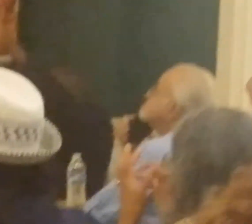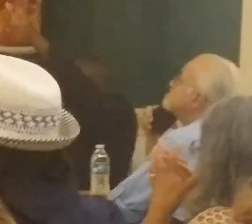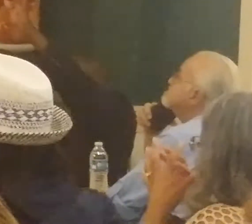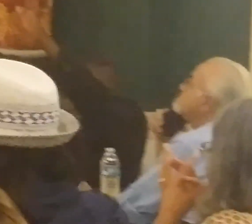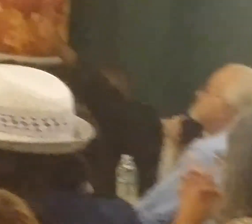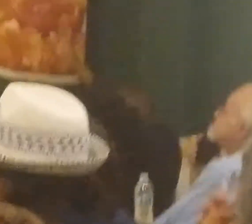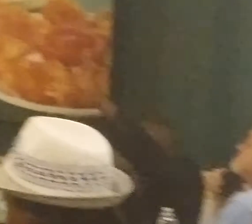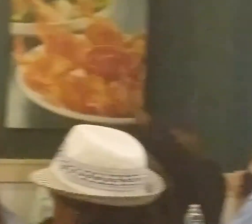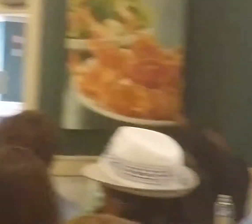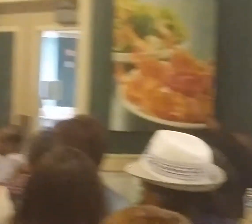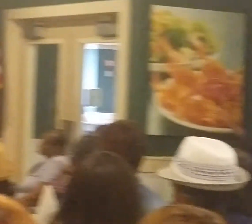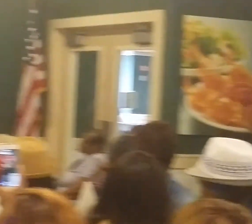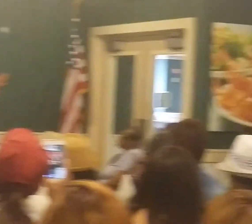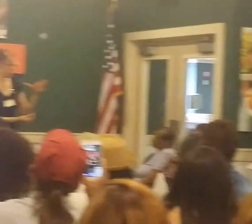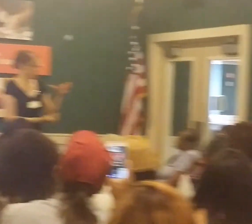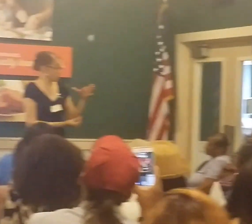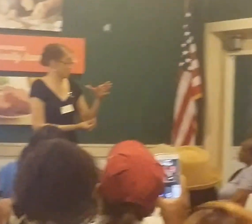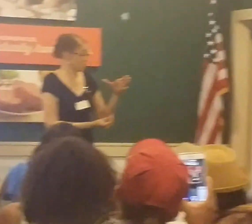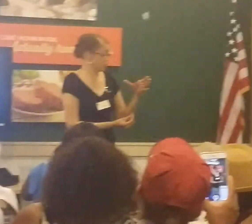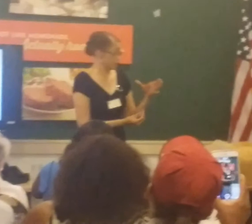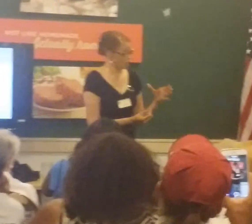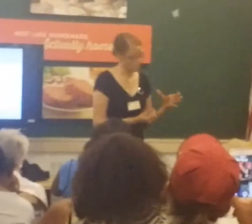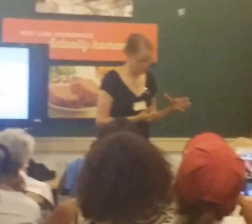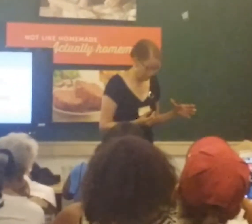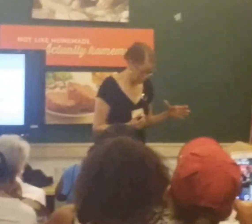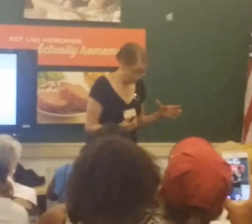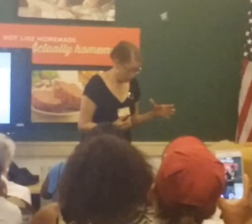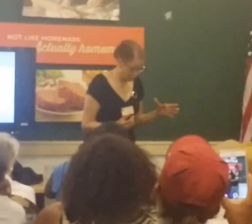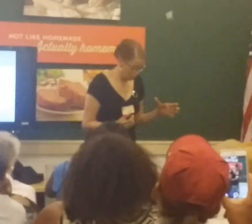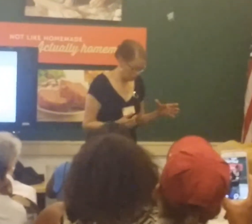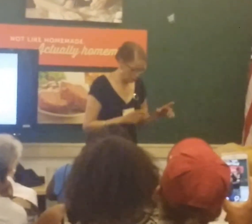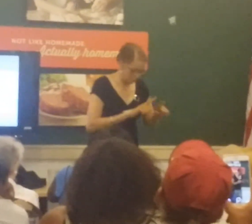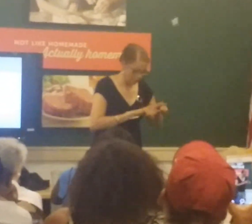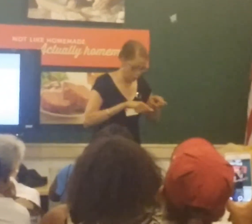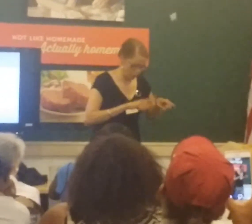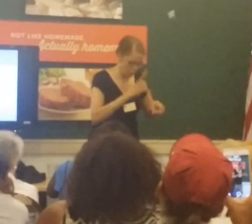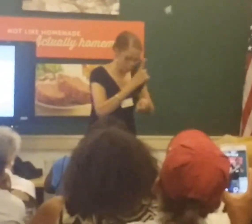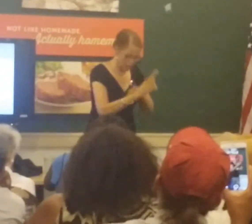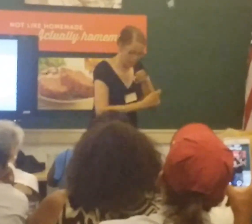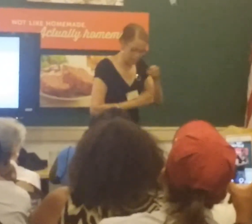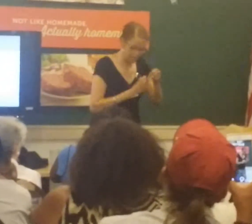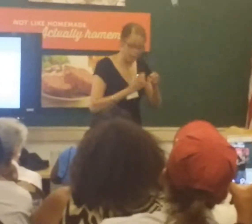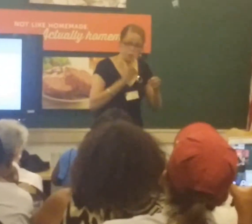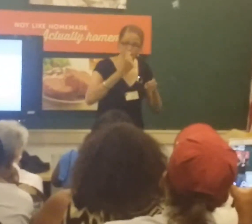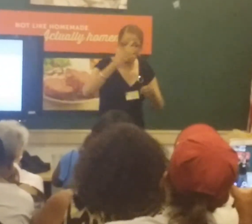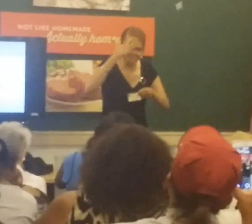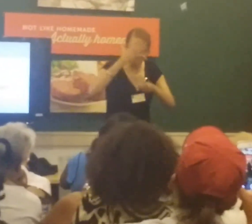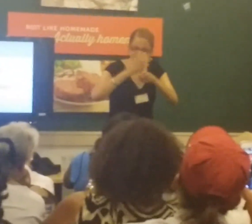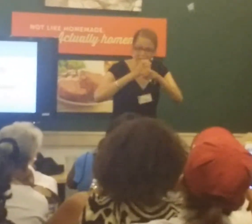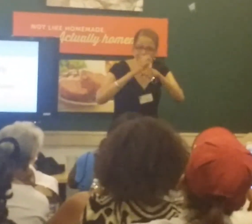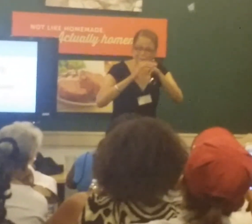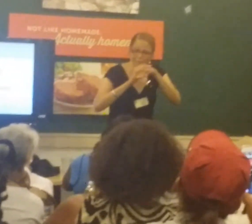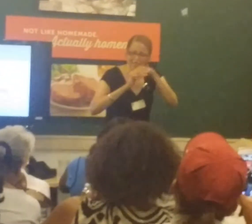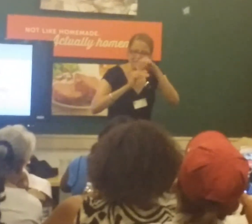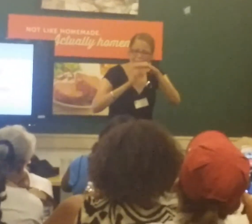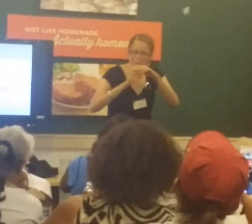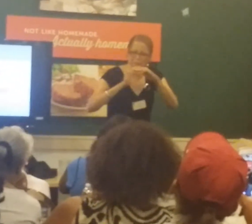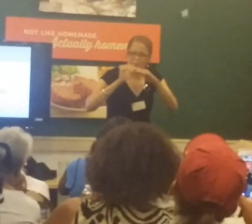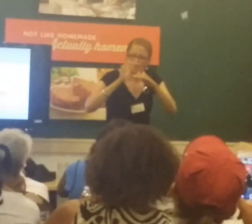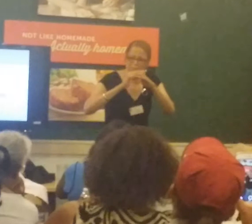So from that, when the mass was gone out of my body, for the whole year, my faith,